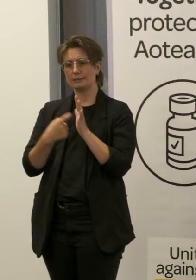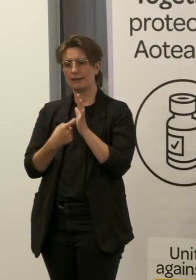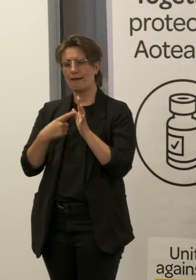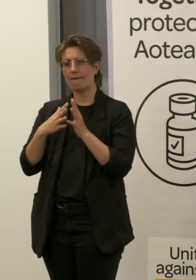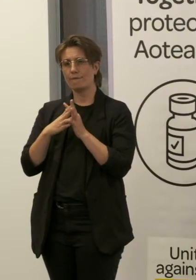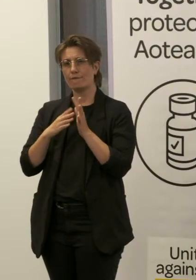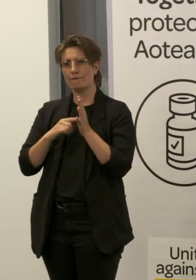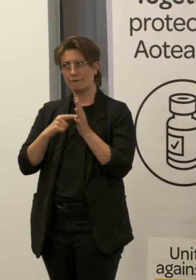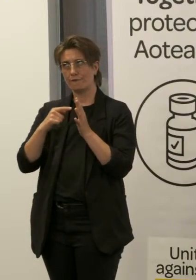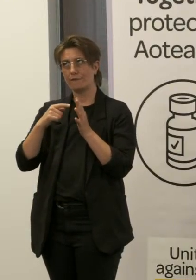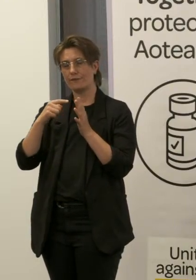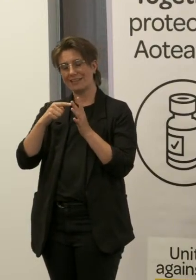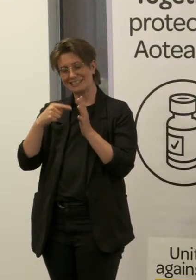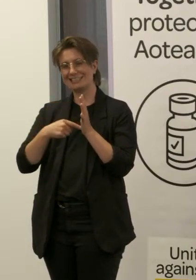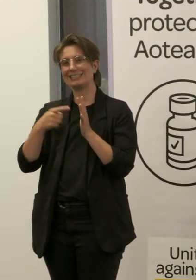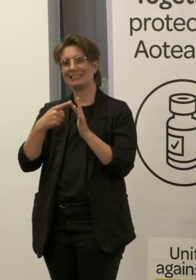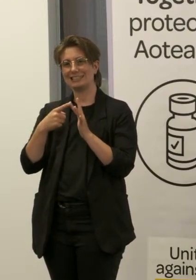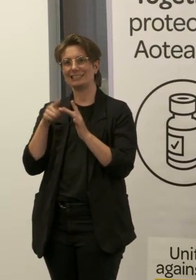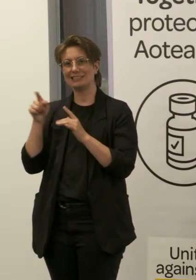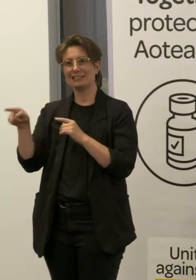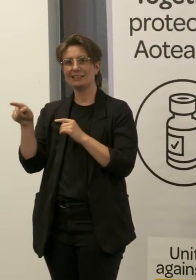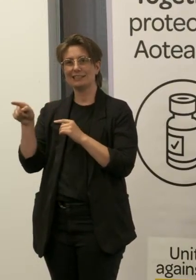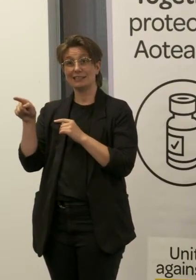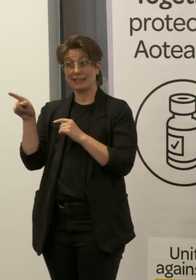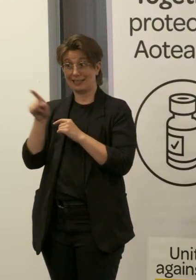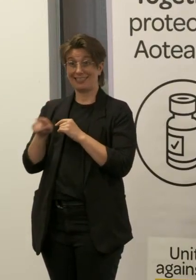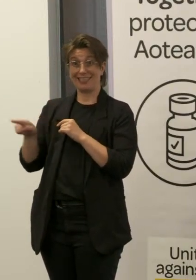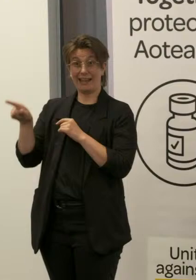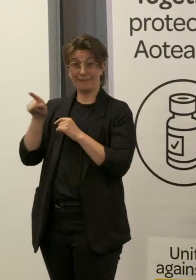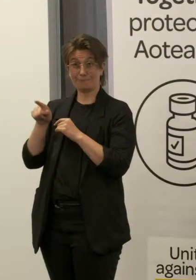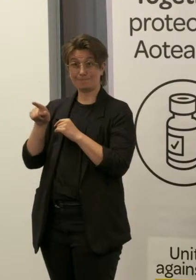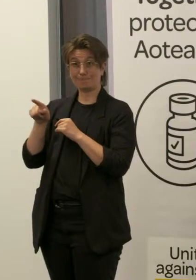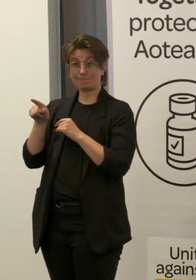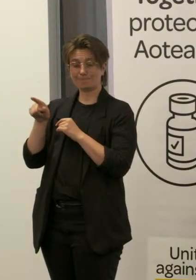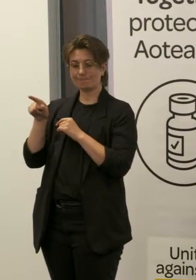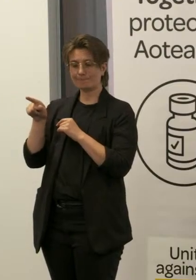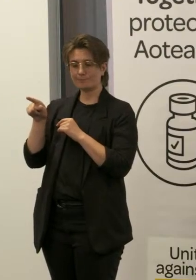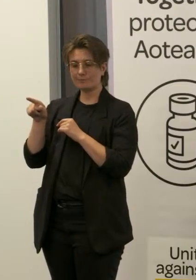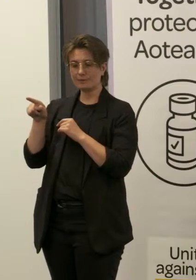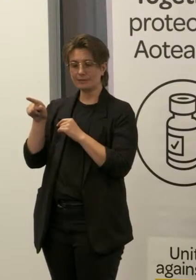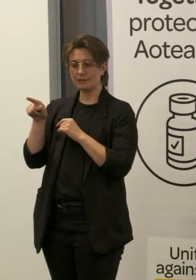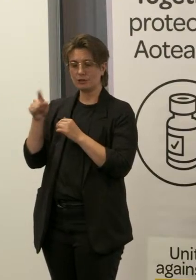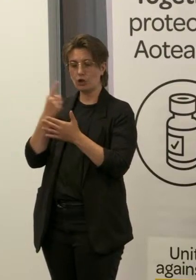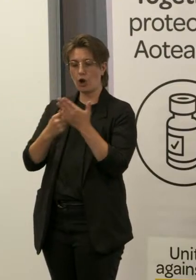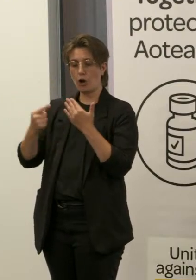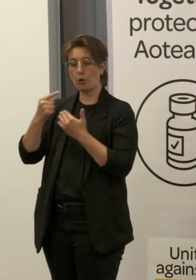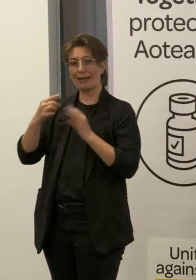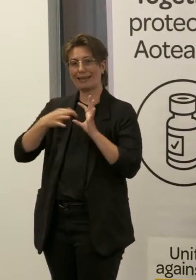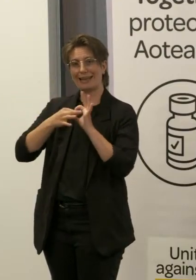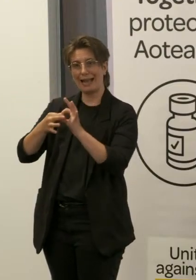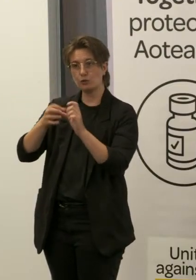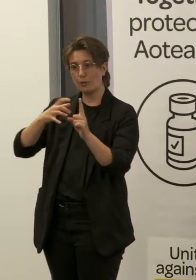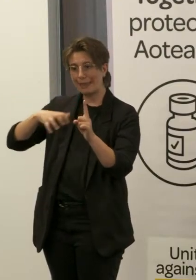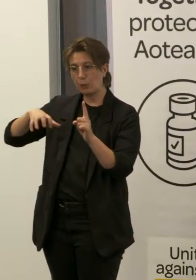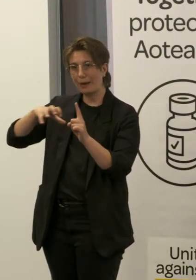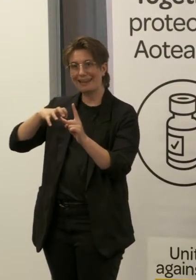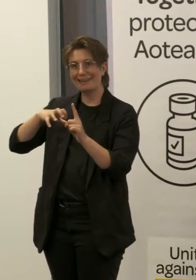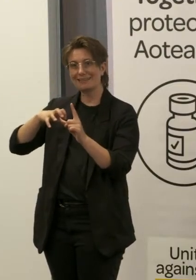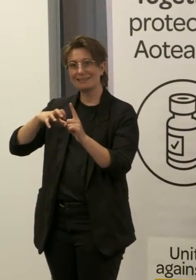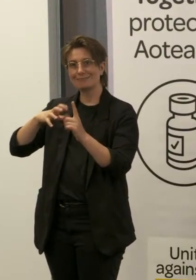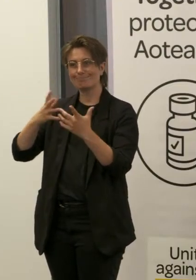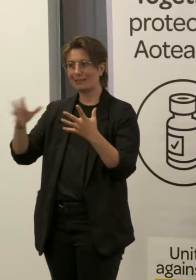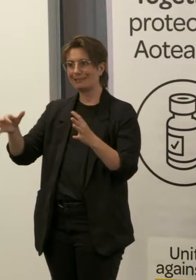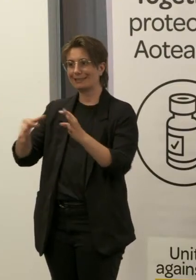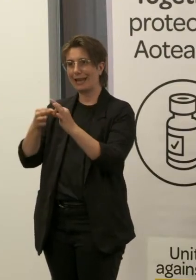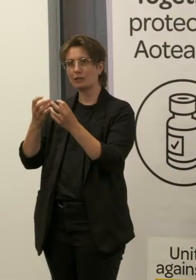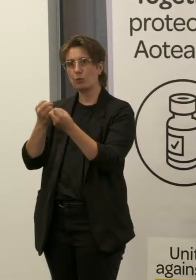on the meeting of not just engaging with iwi, but engaging with hapu around the coast, where those hapu know who their most vulnerable people are in